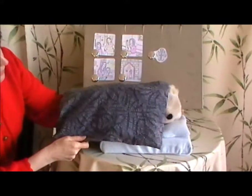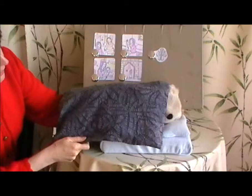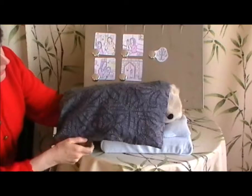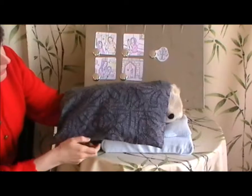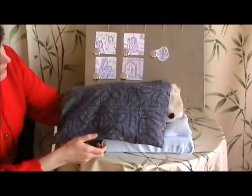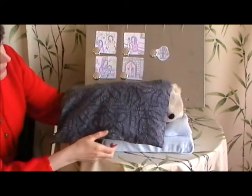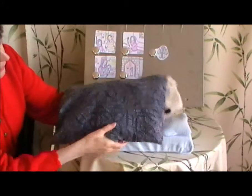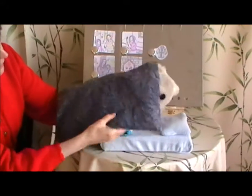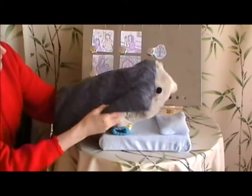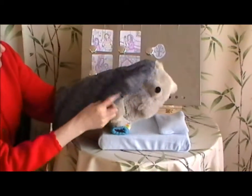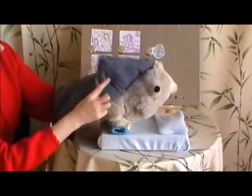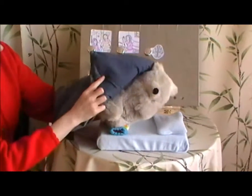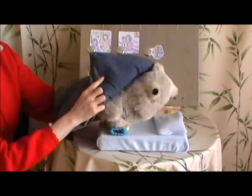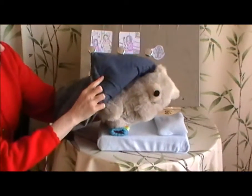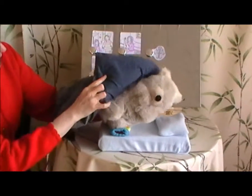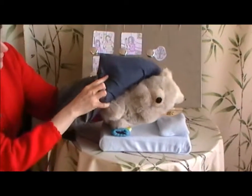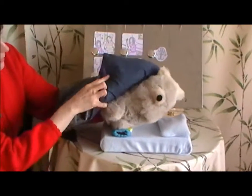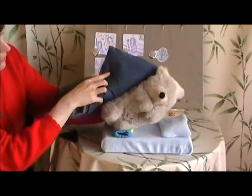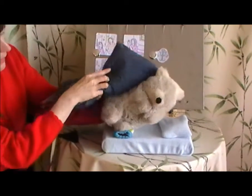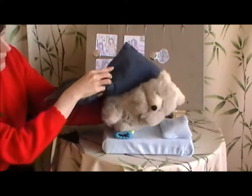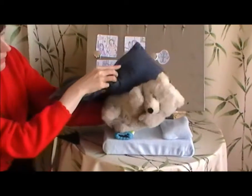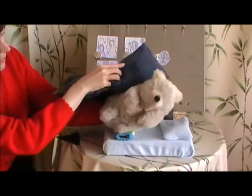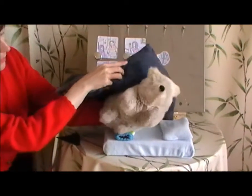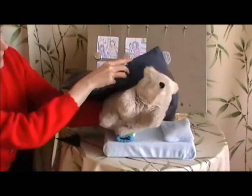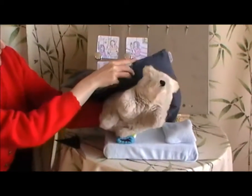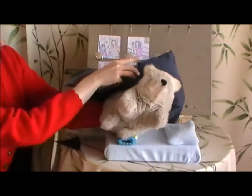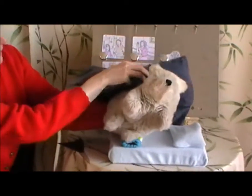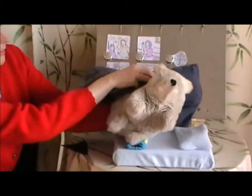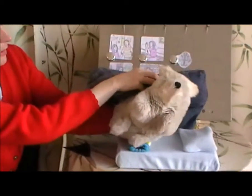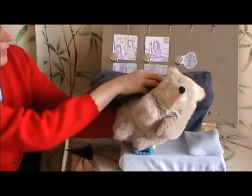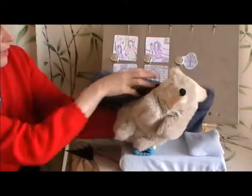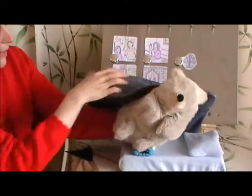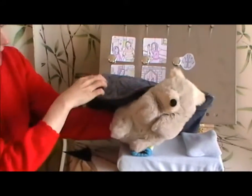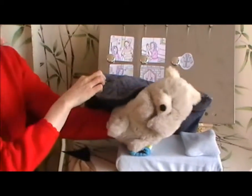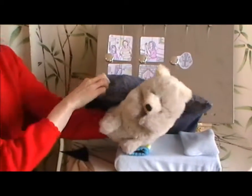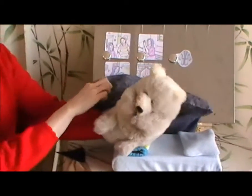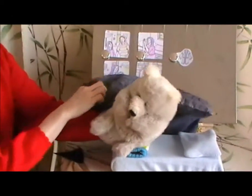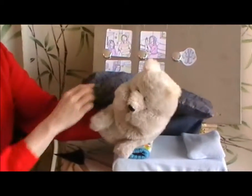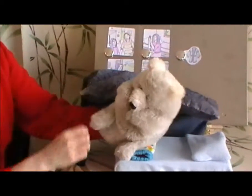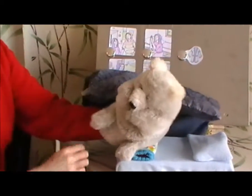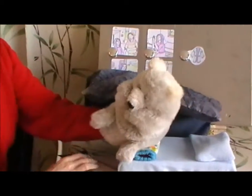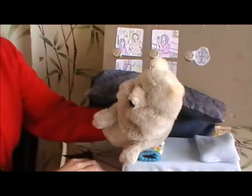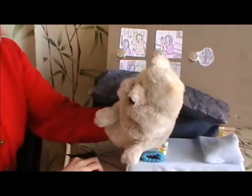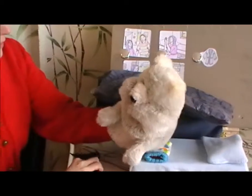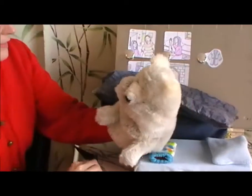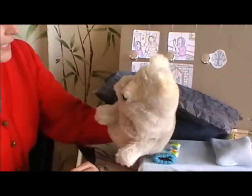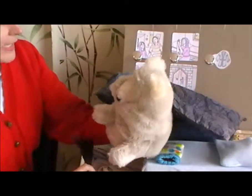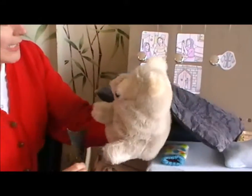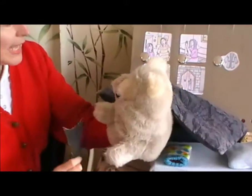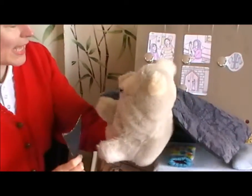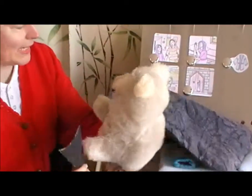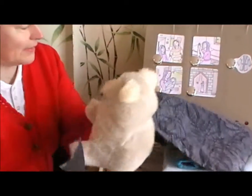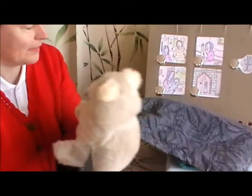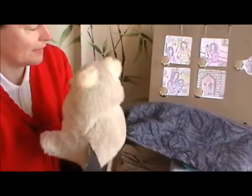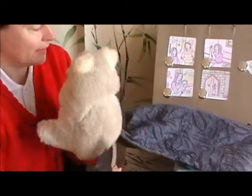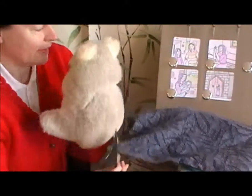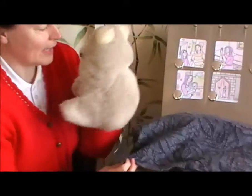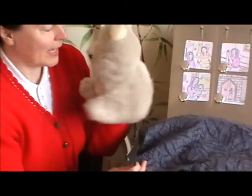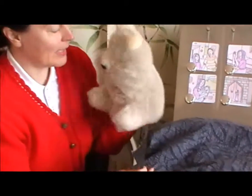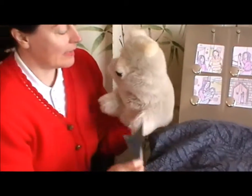Samuel. Oh, Samuel wakes up, big yawn, and he goes over to Eli. And he